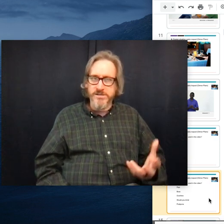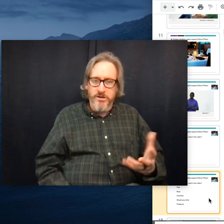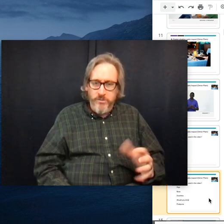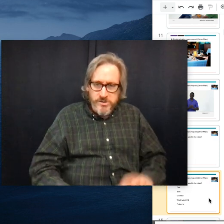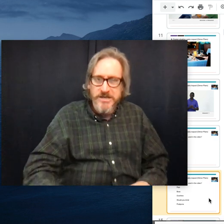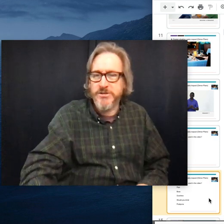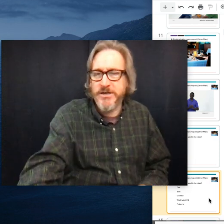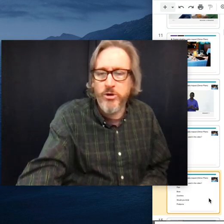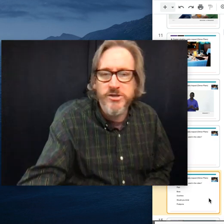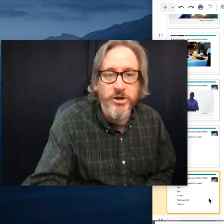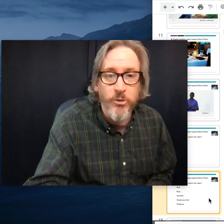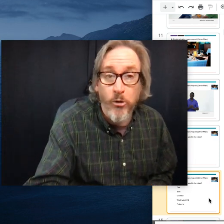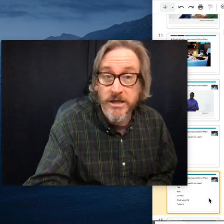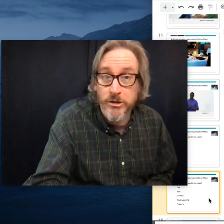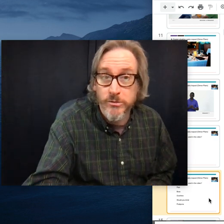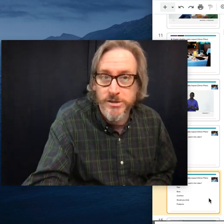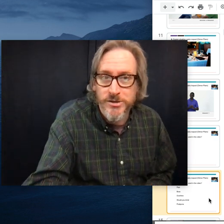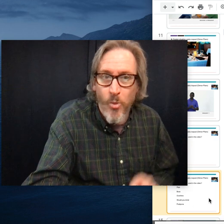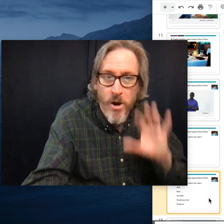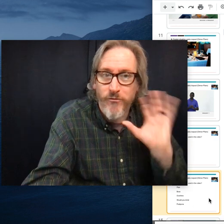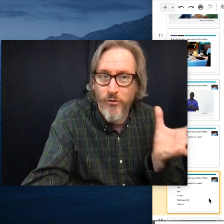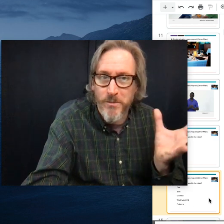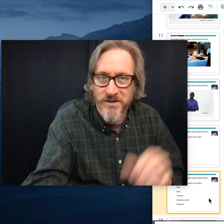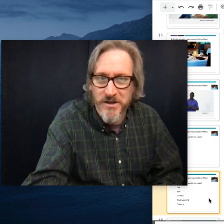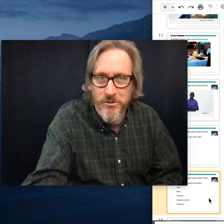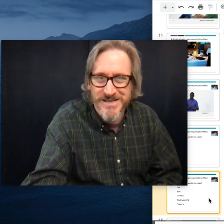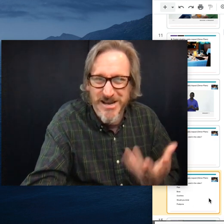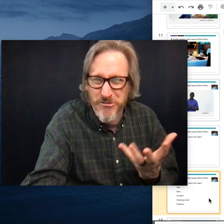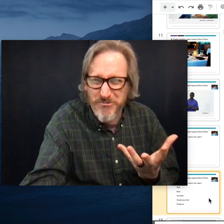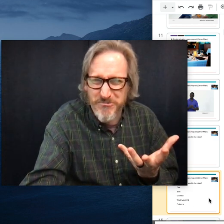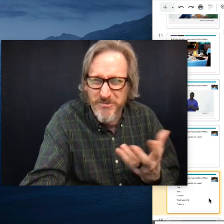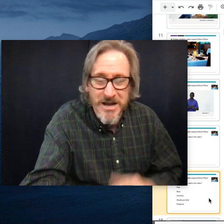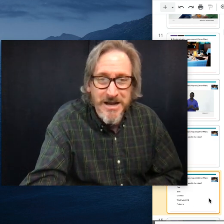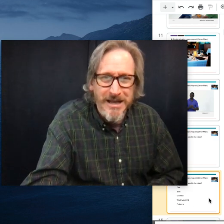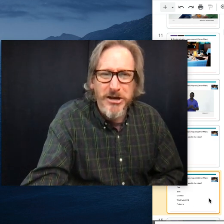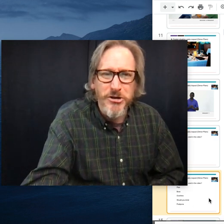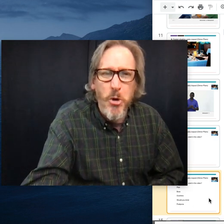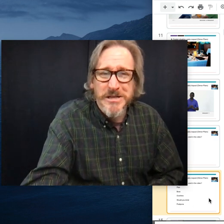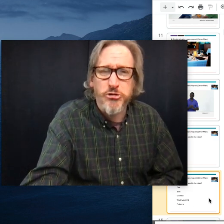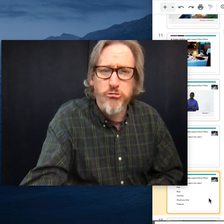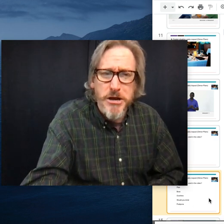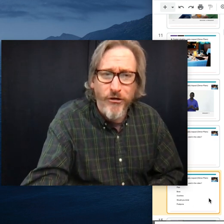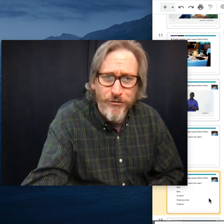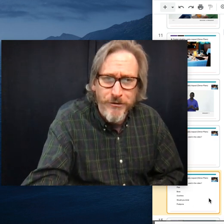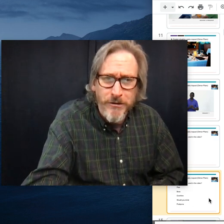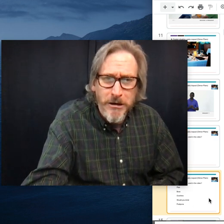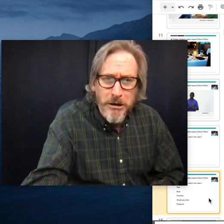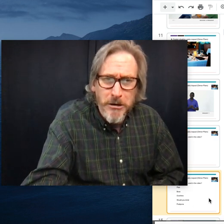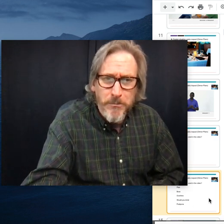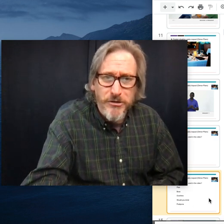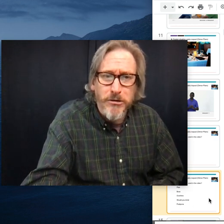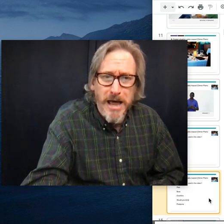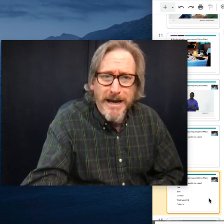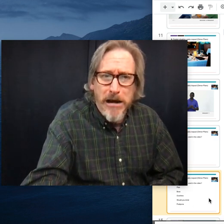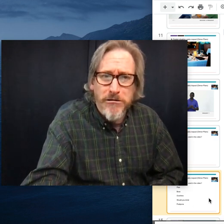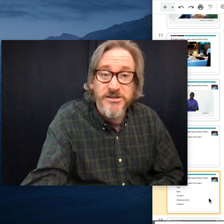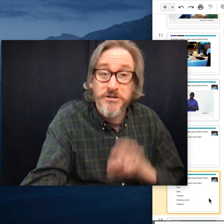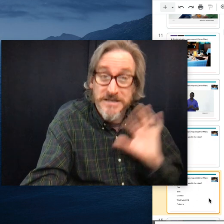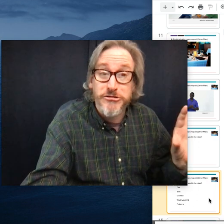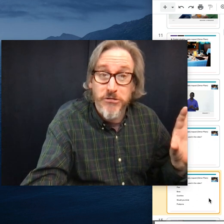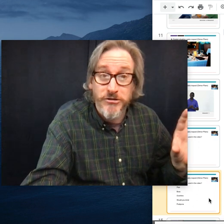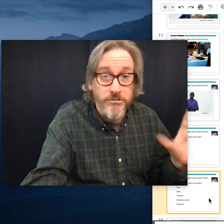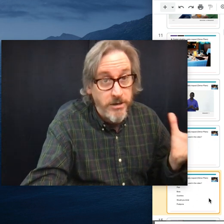There's, those interesting words where you only use one form of it, and the other ones sound like, no one's gruntled, but there are a lot of Karens